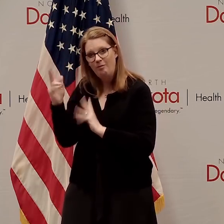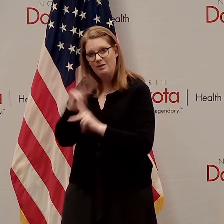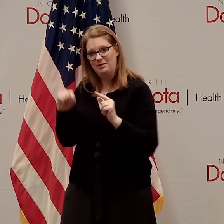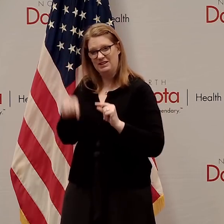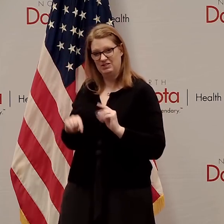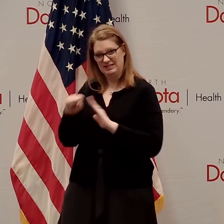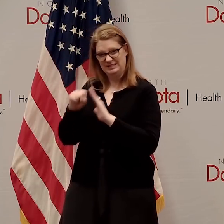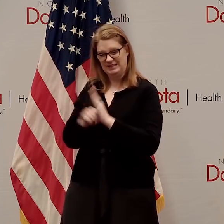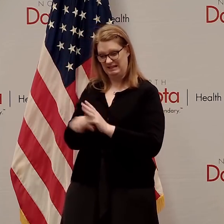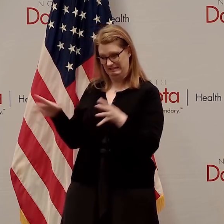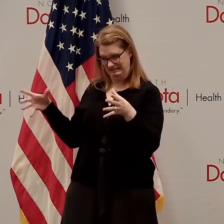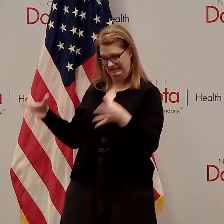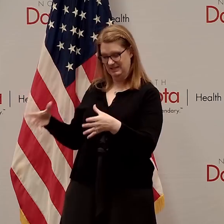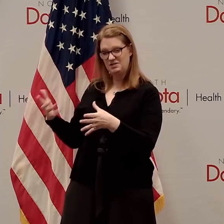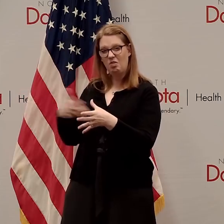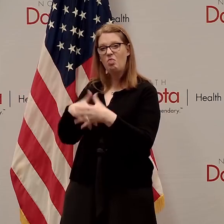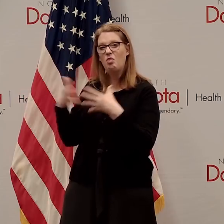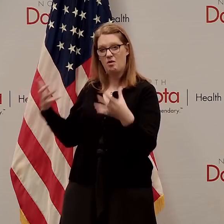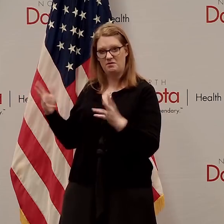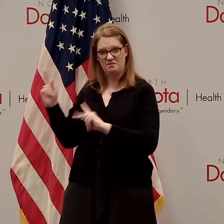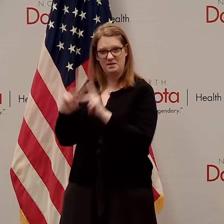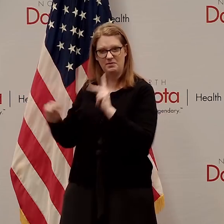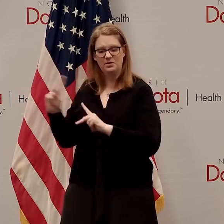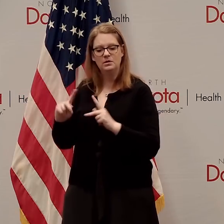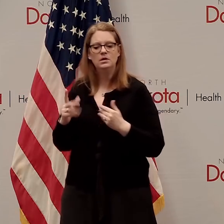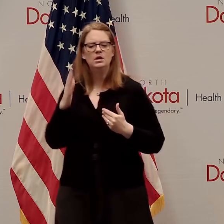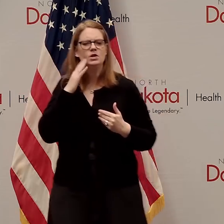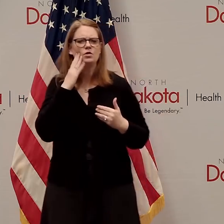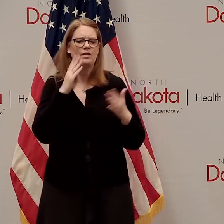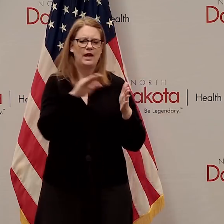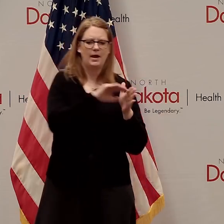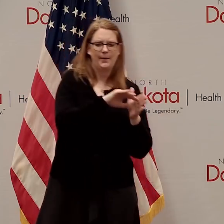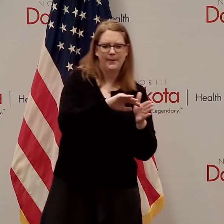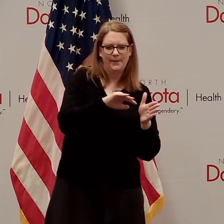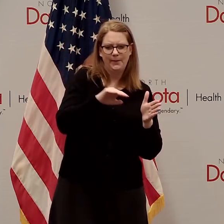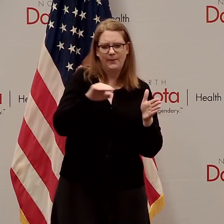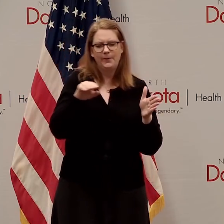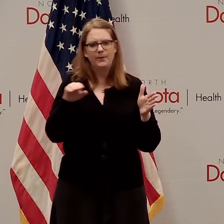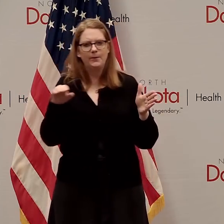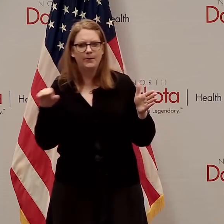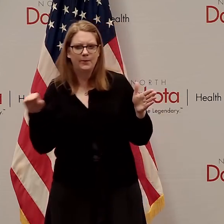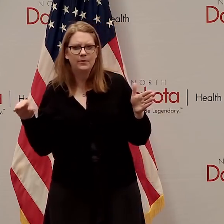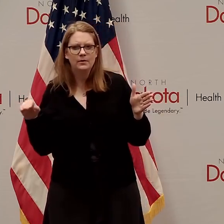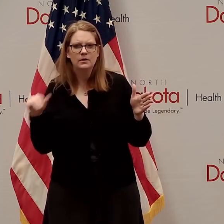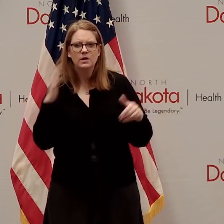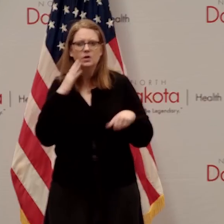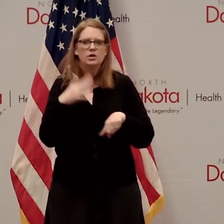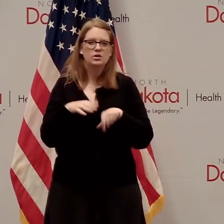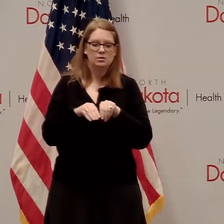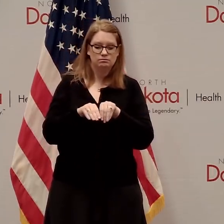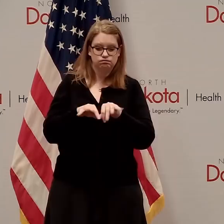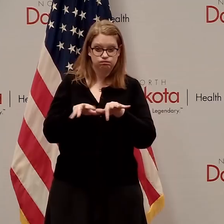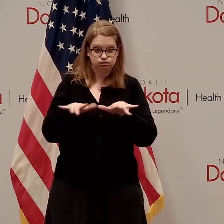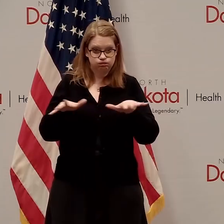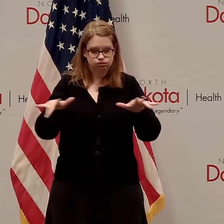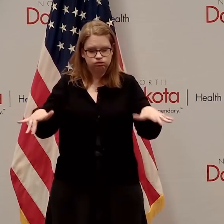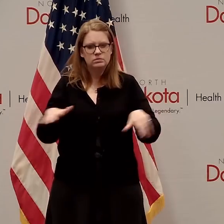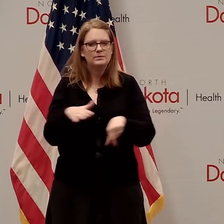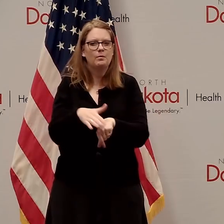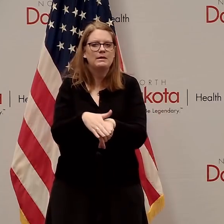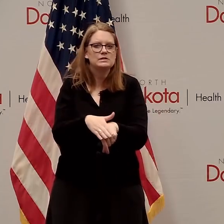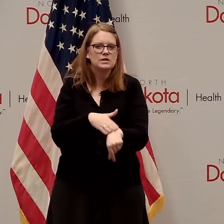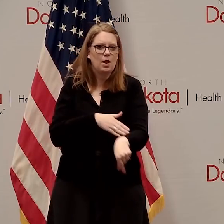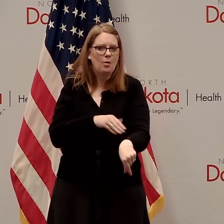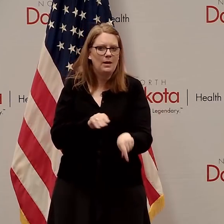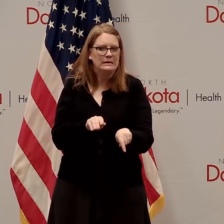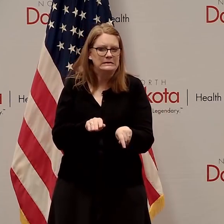the curve, to do that, the reason we were doing all these exercises, if you will, to slow the rate of this highly contagious